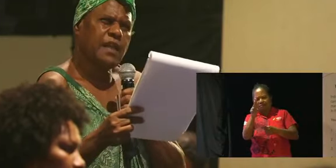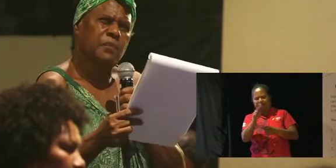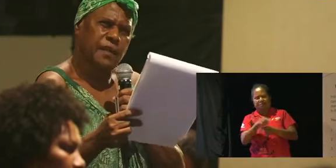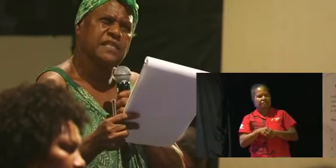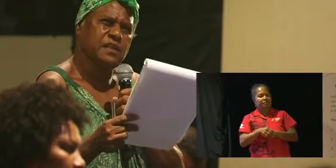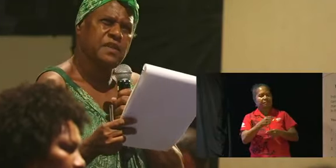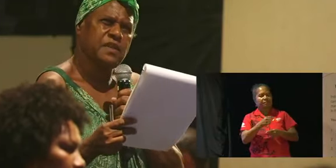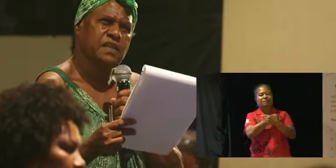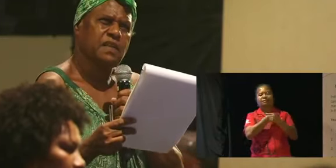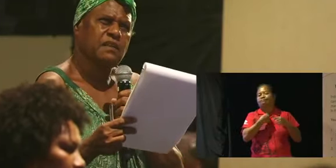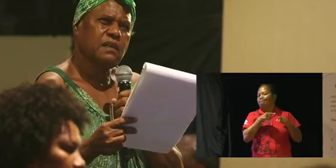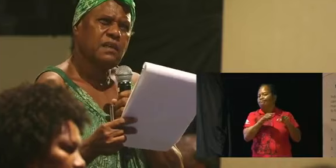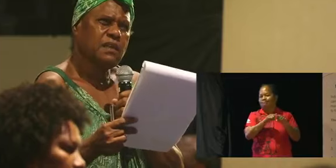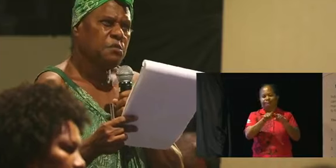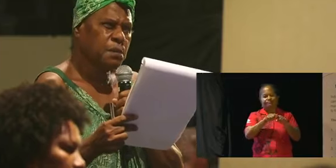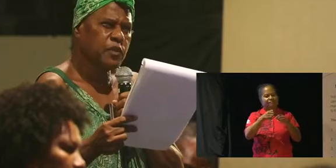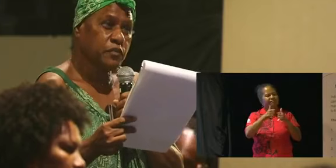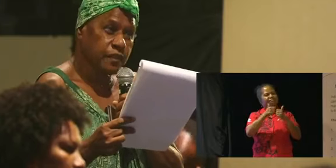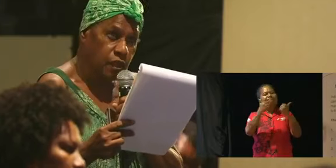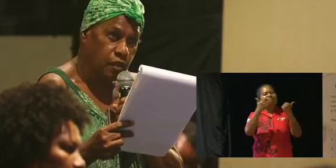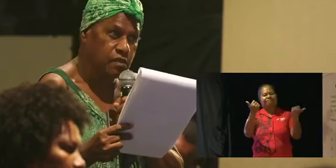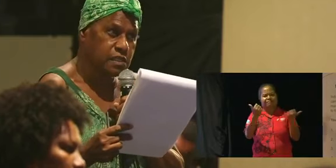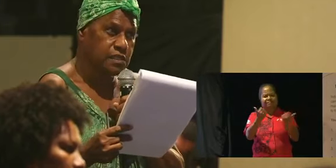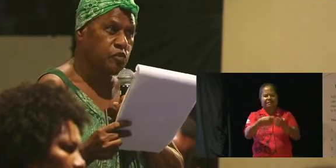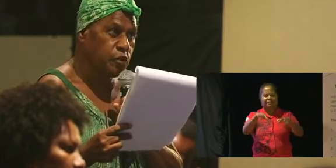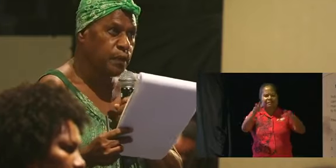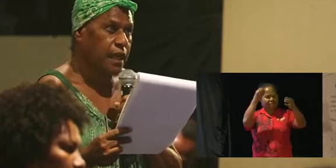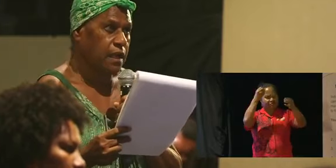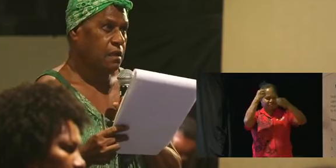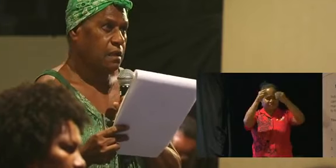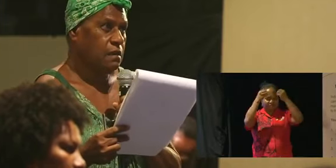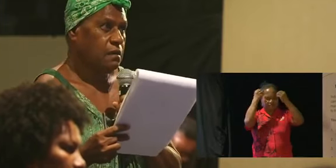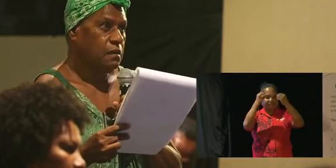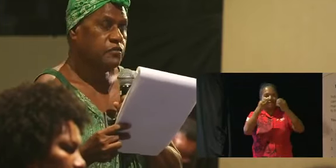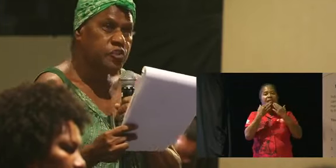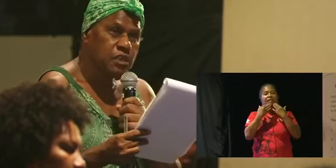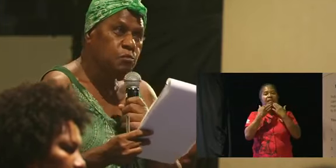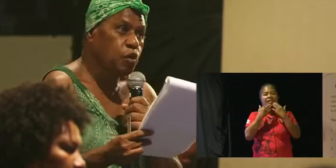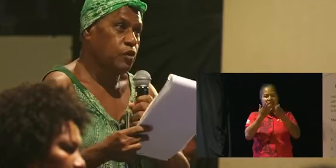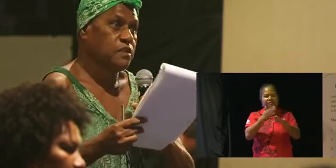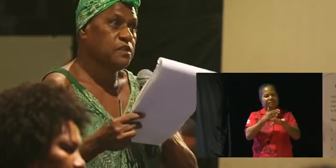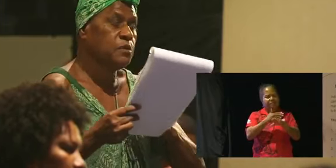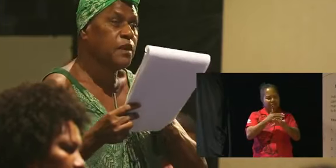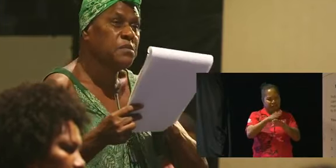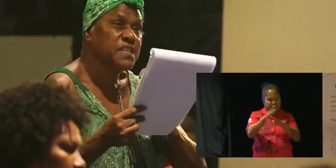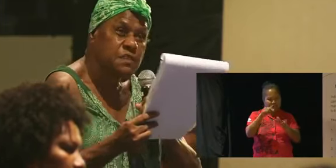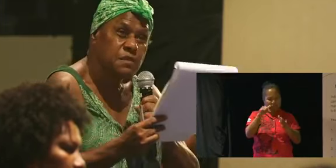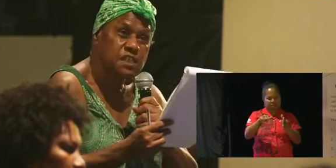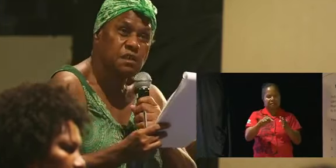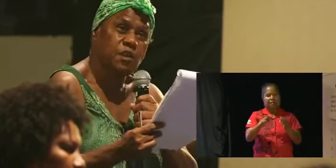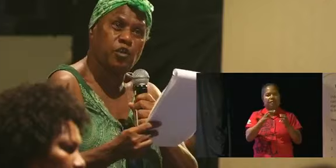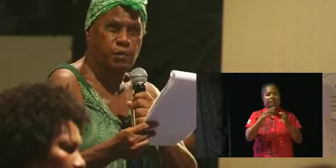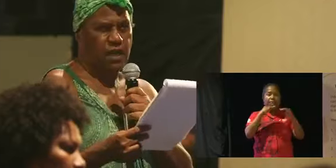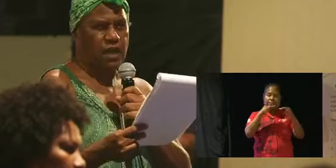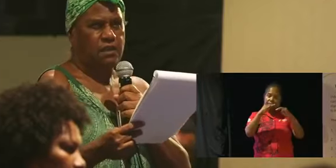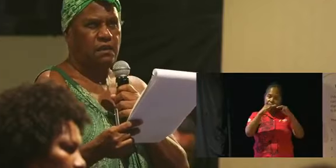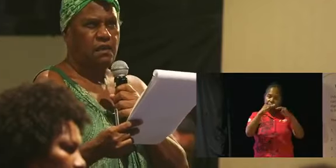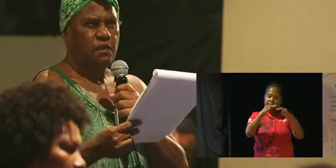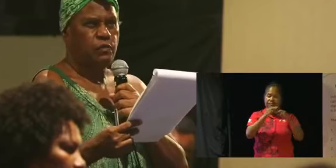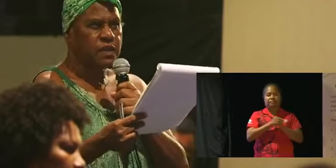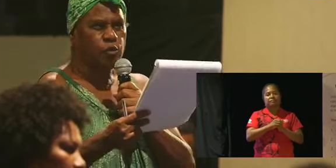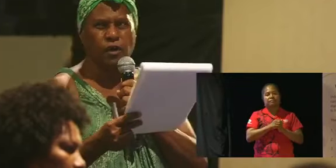me line plant is something straight. Now me talk thank you let's let new regime or new management system now you